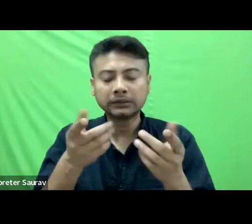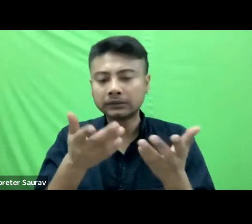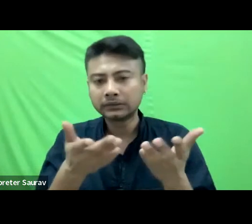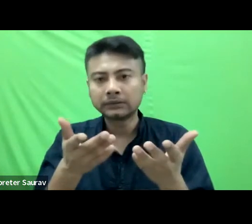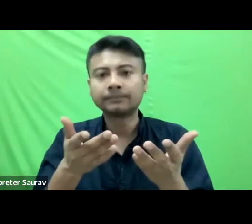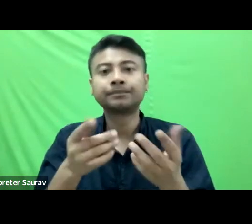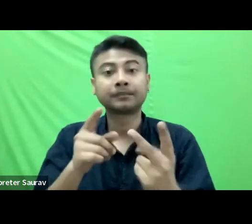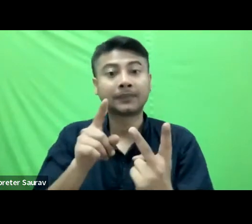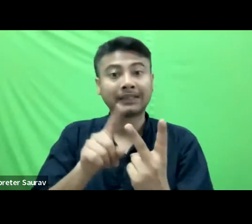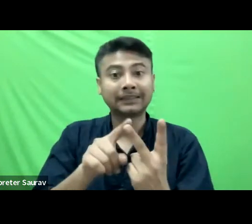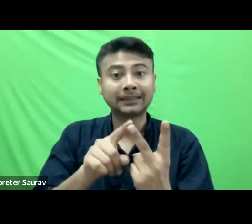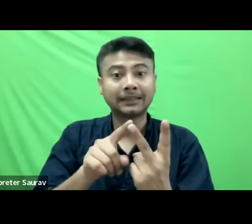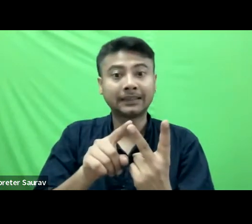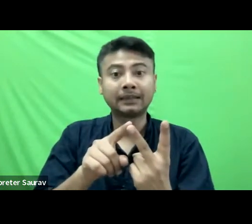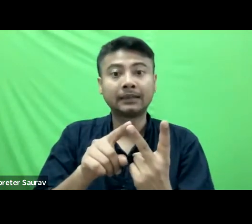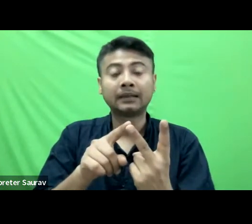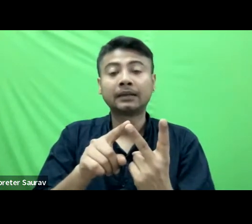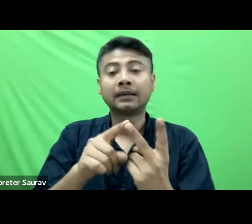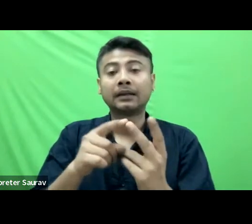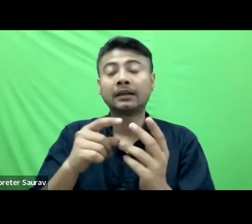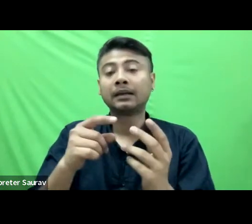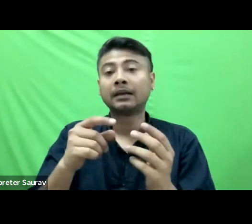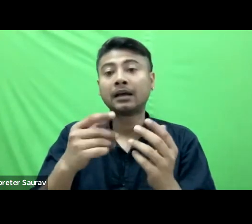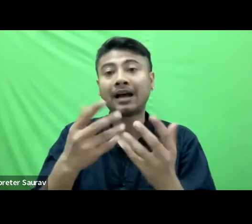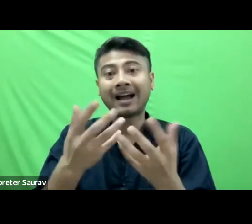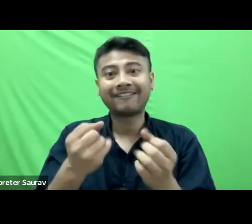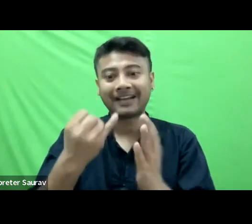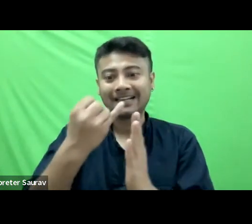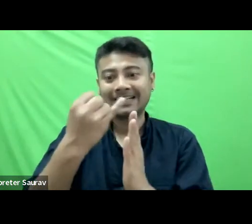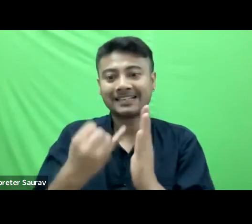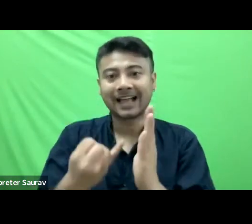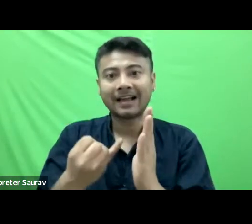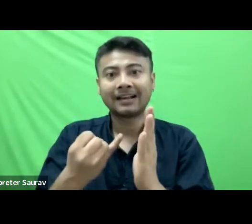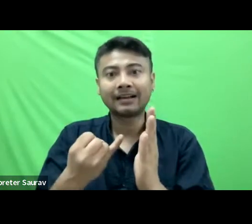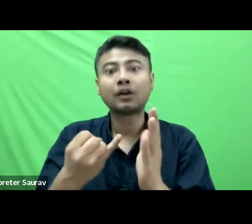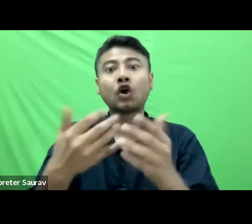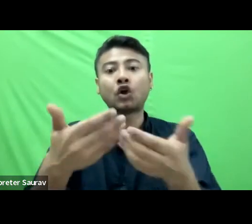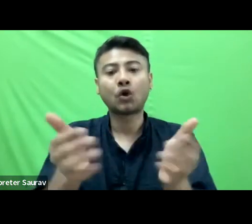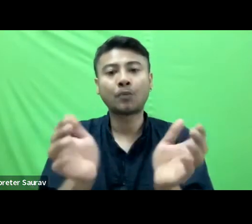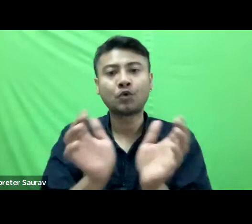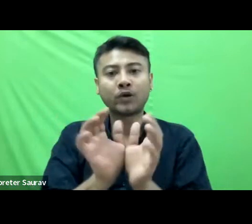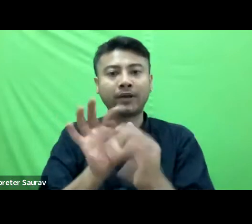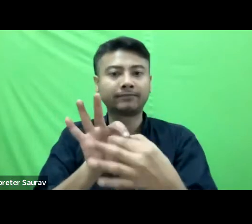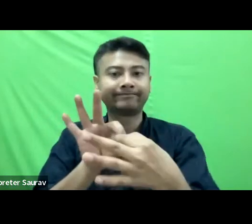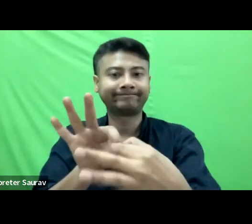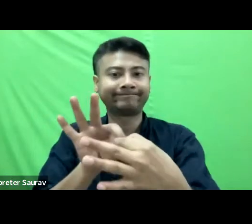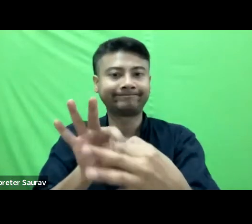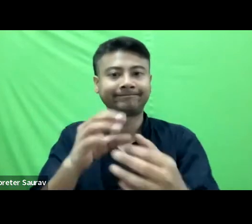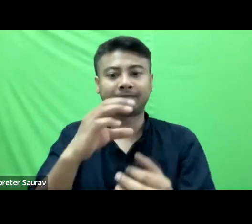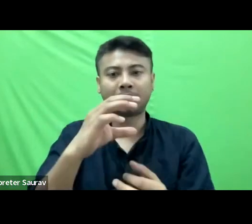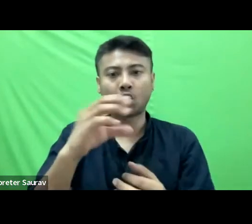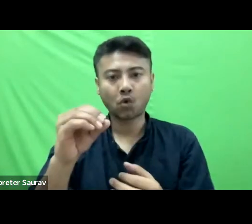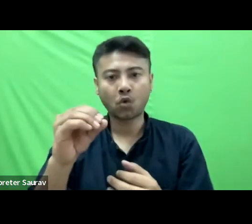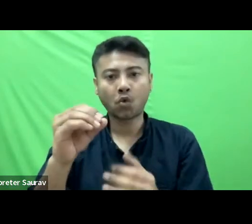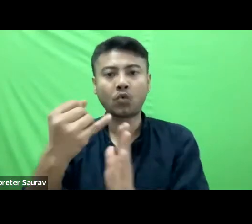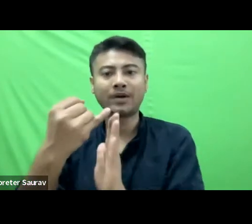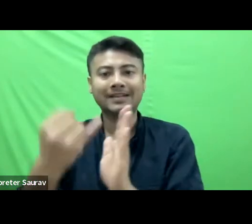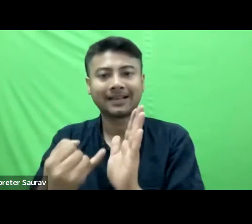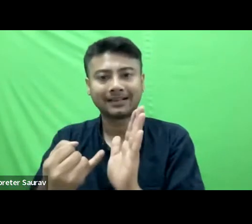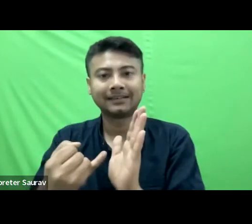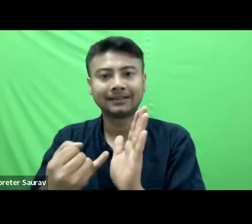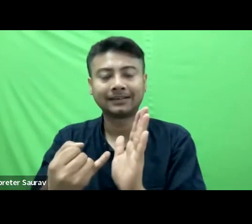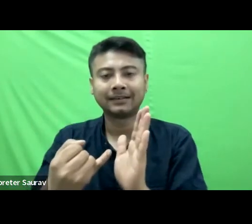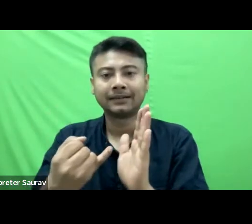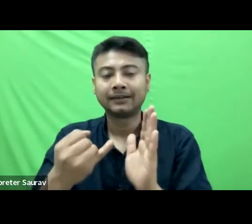is in community-centric design or co-design. So once we sort of mapped out and identified the gaps in the city,